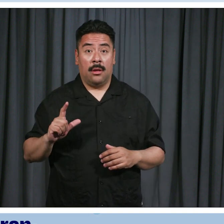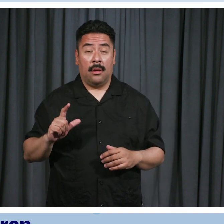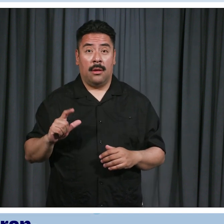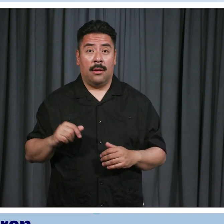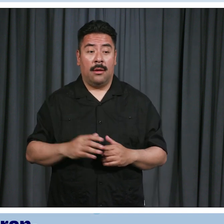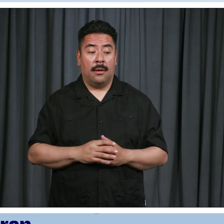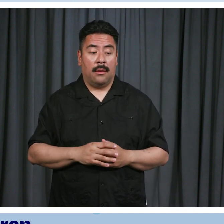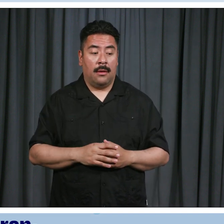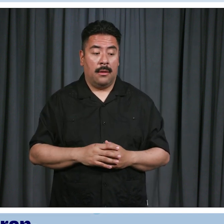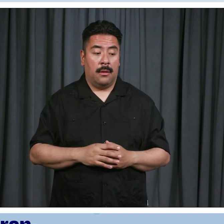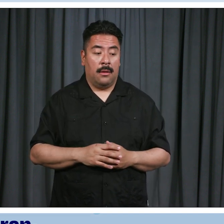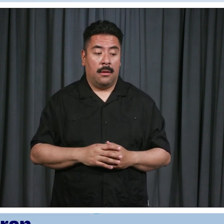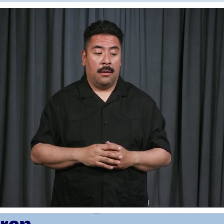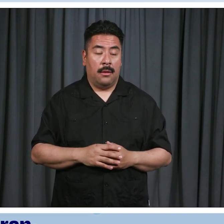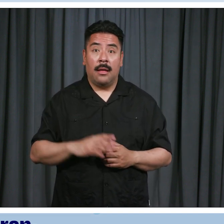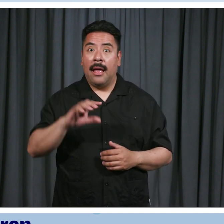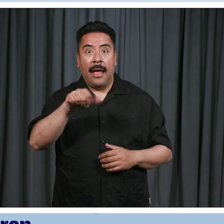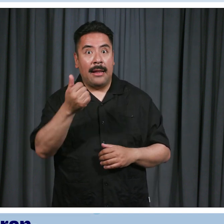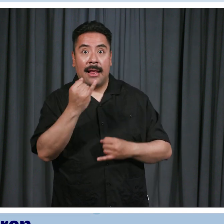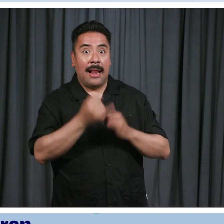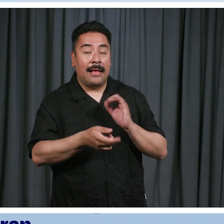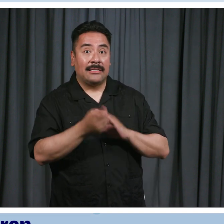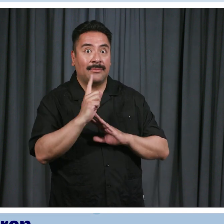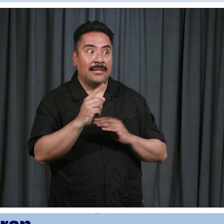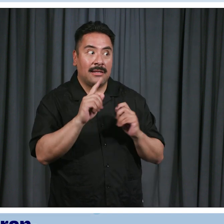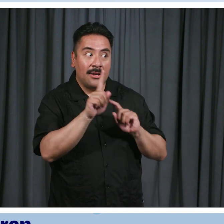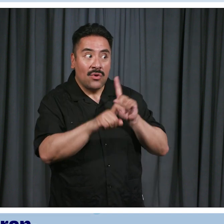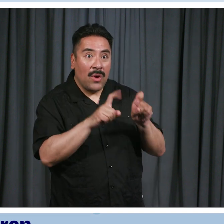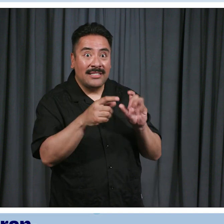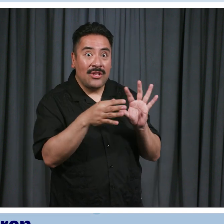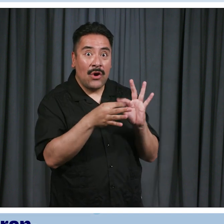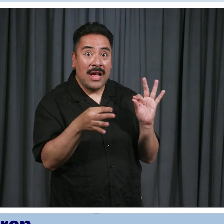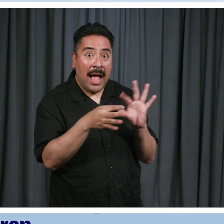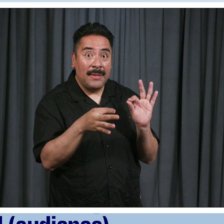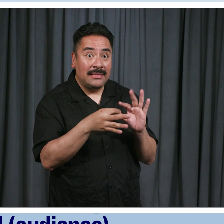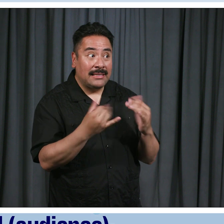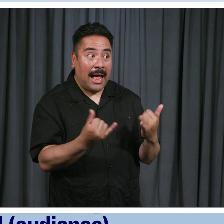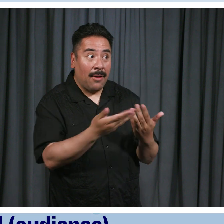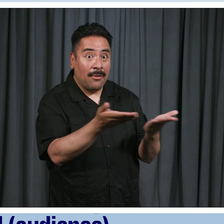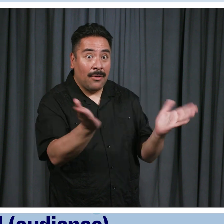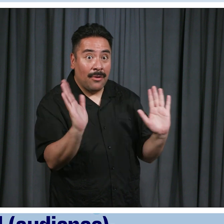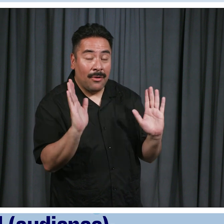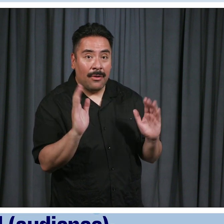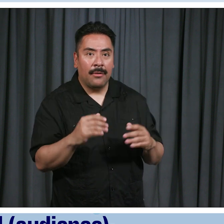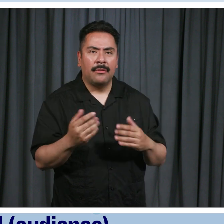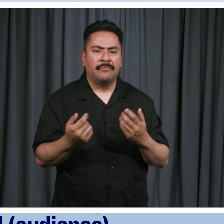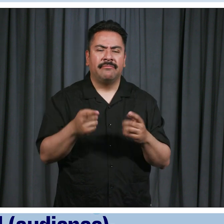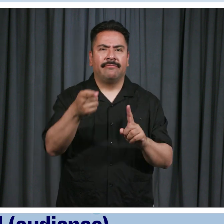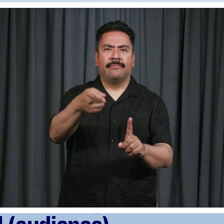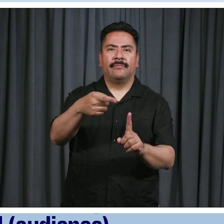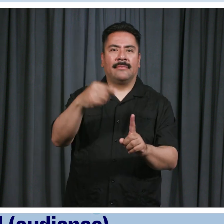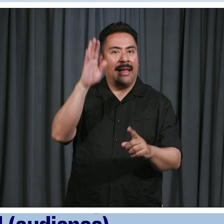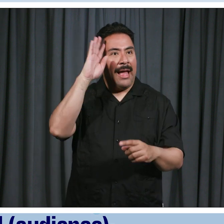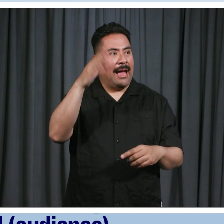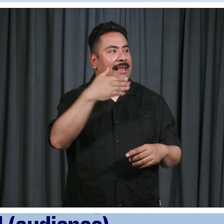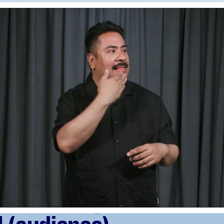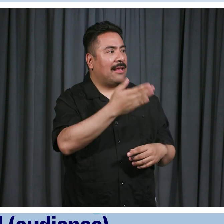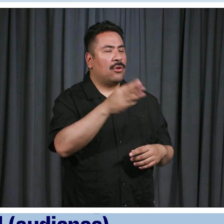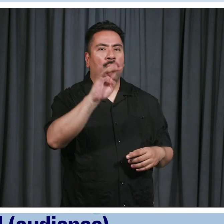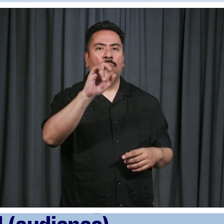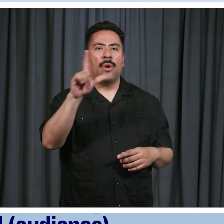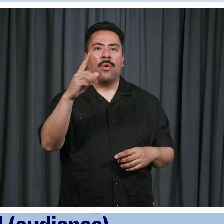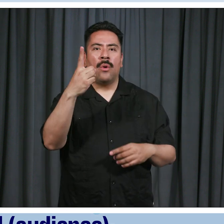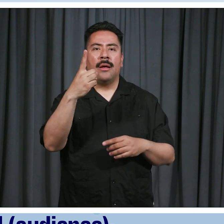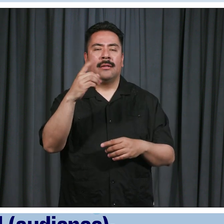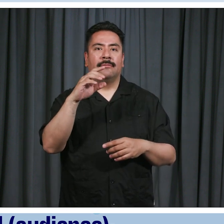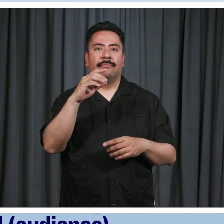last burning question or comment? Thank you. Will, I'm one of the career placement